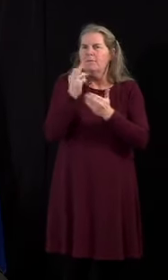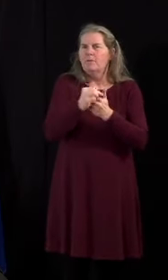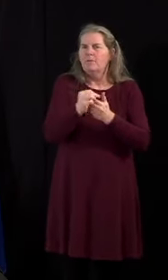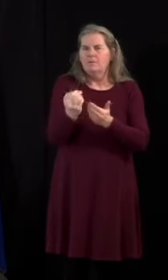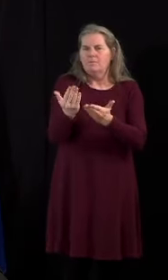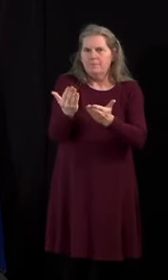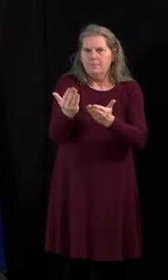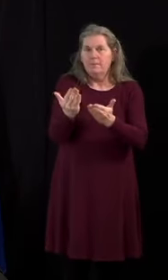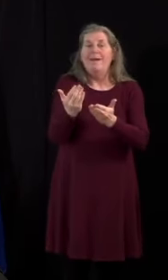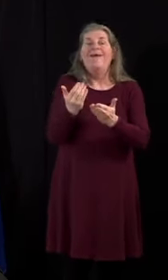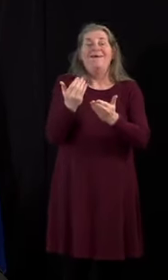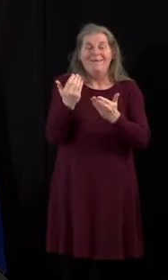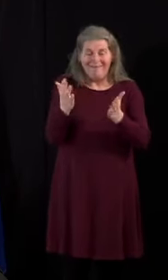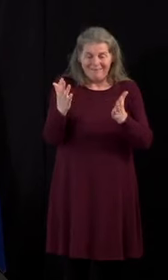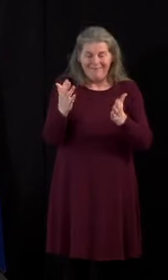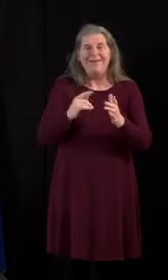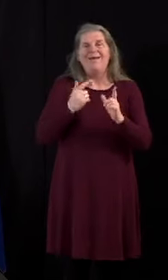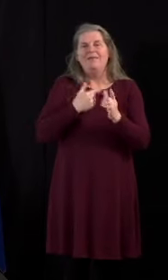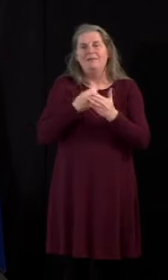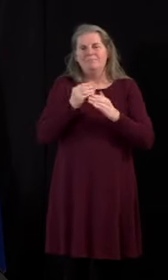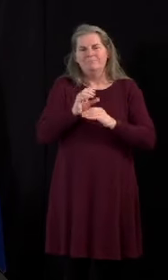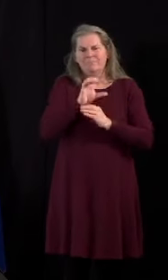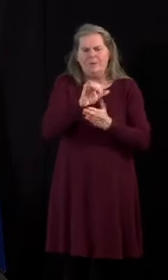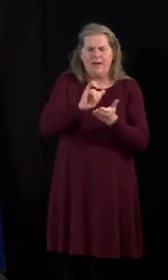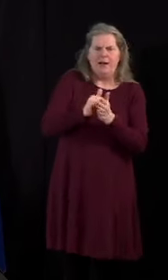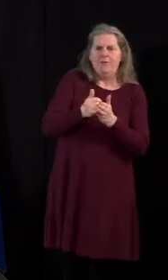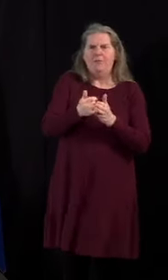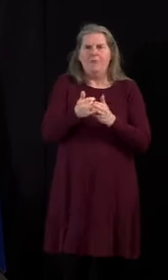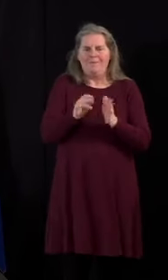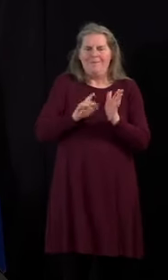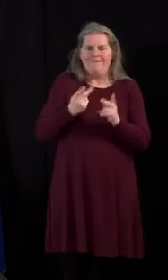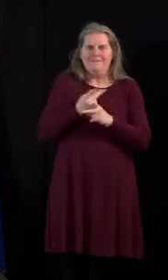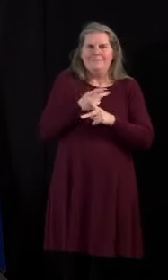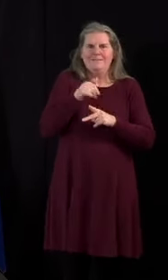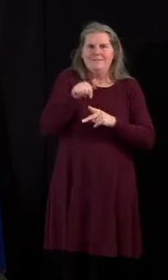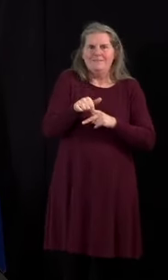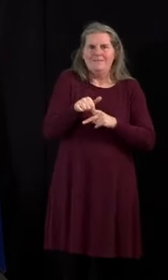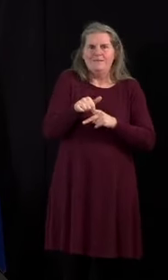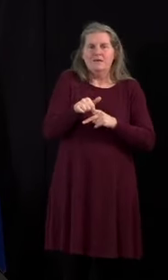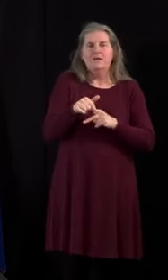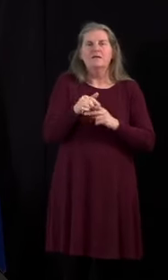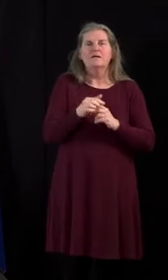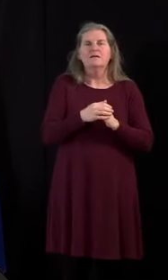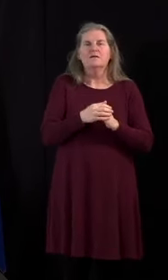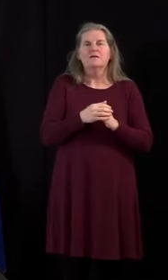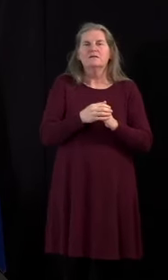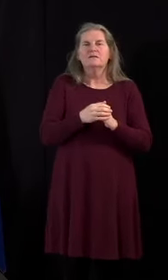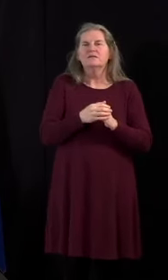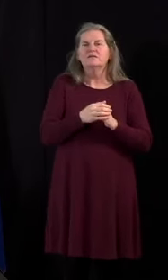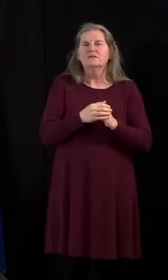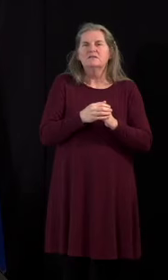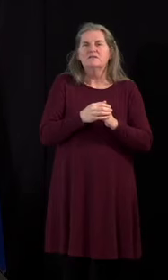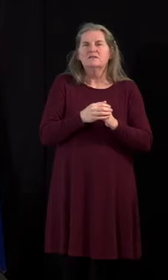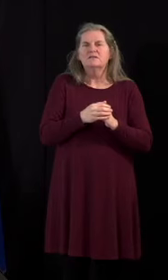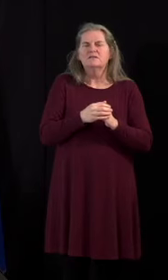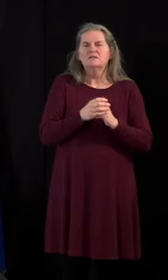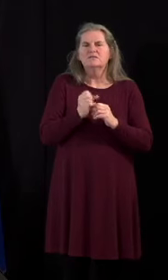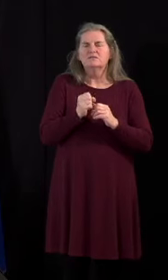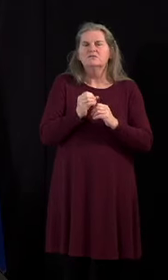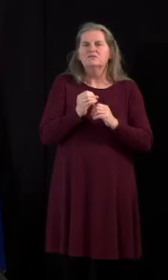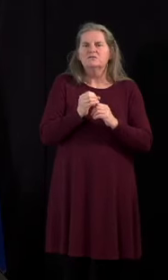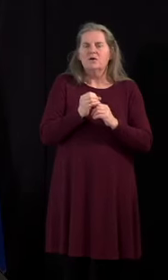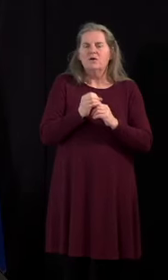course disperse payments. So we're looking, of course, that happening, on the sort of the